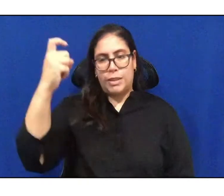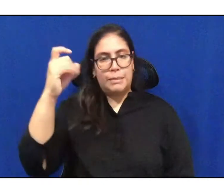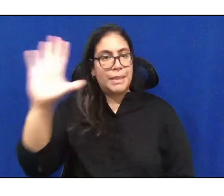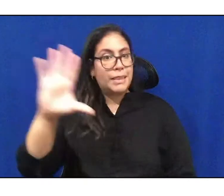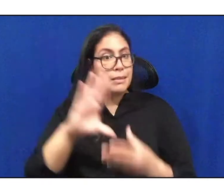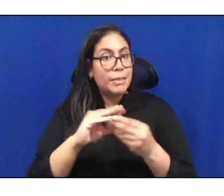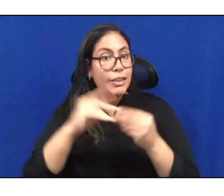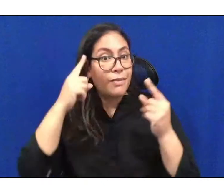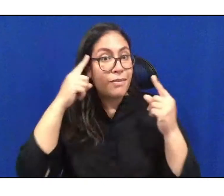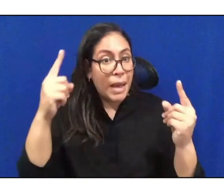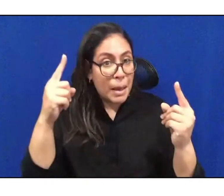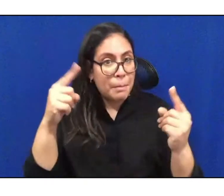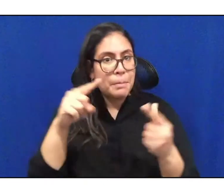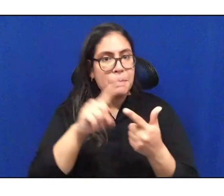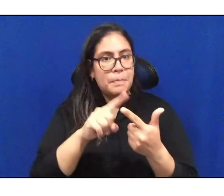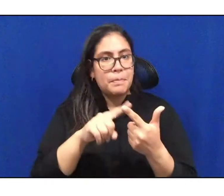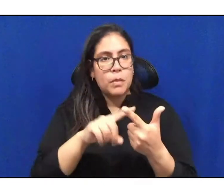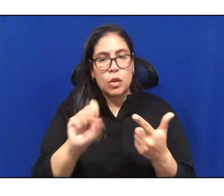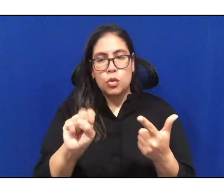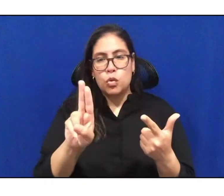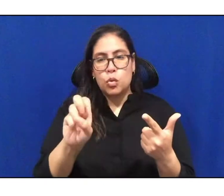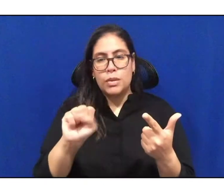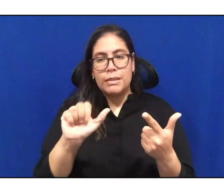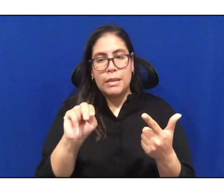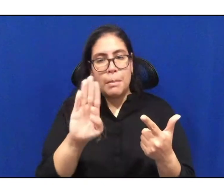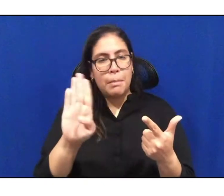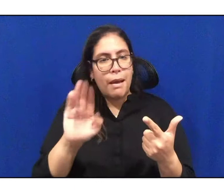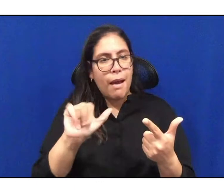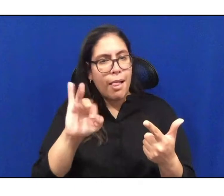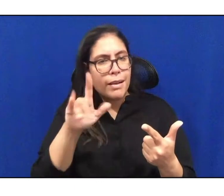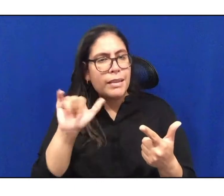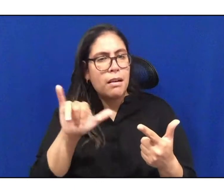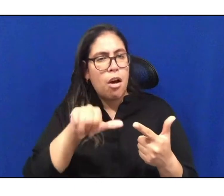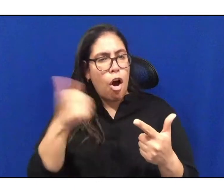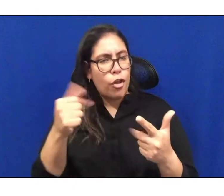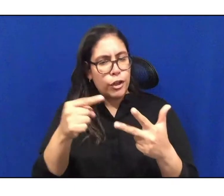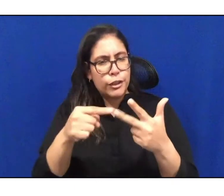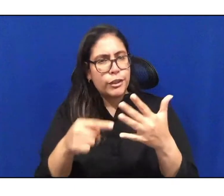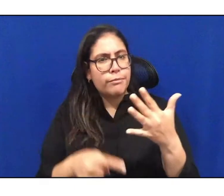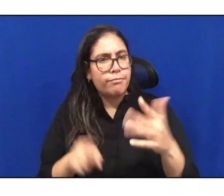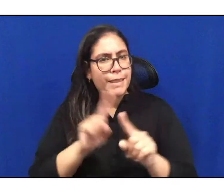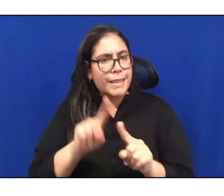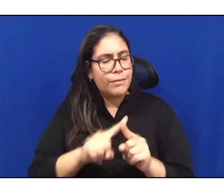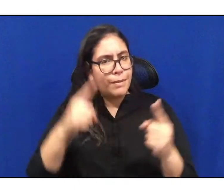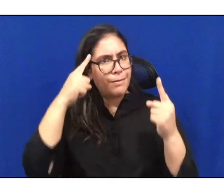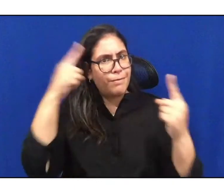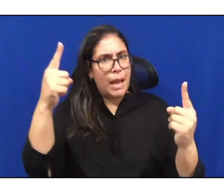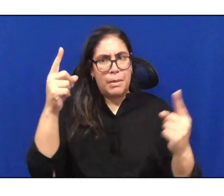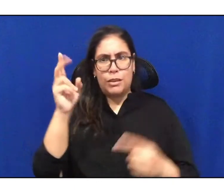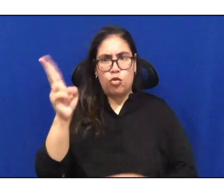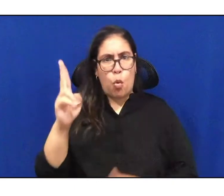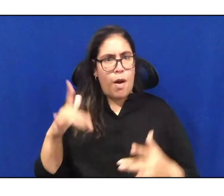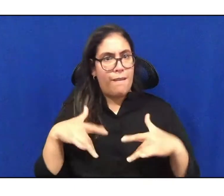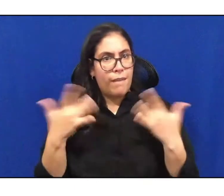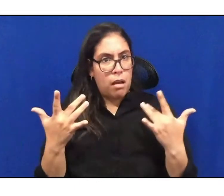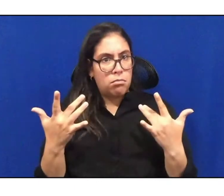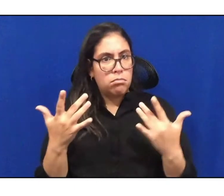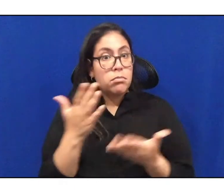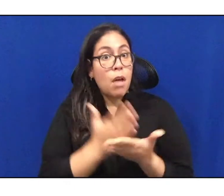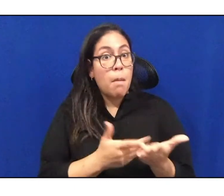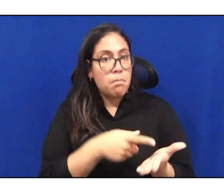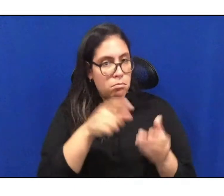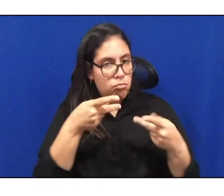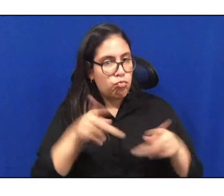movement leader Susan B. Anthony. Public schools in the state in this bill would no longer be required to teach, quote, the history of